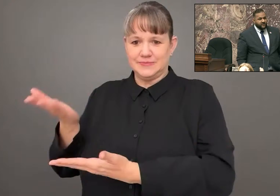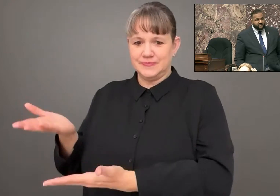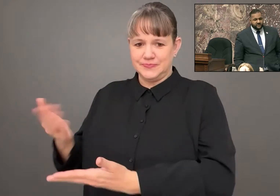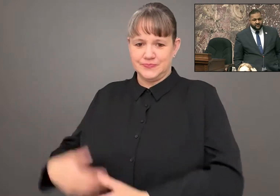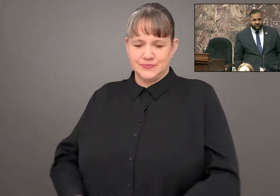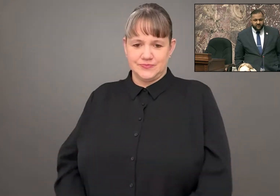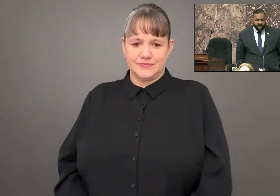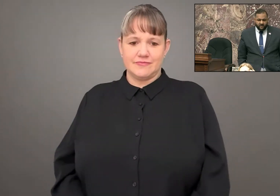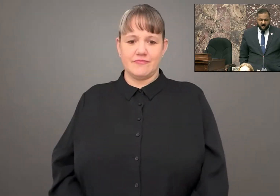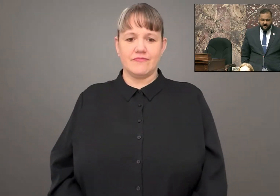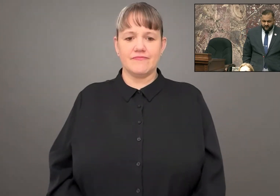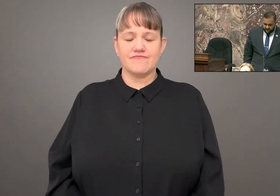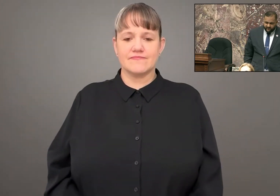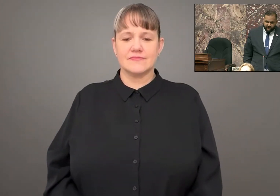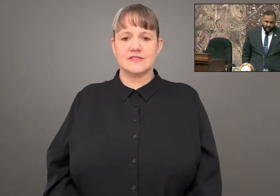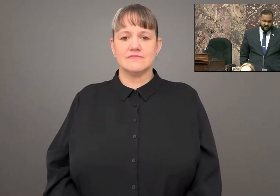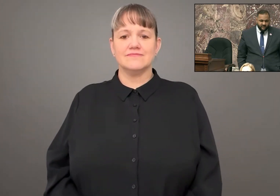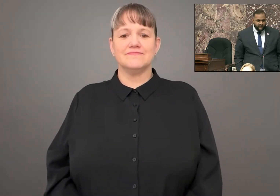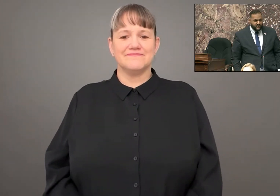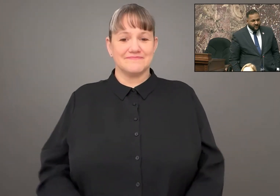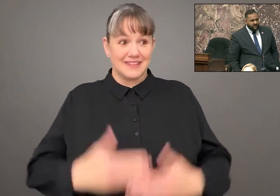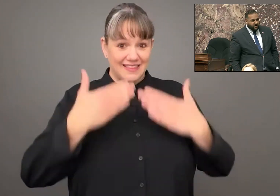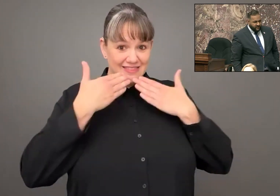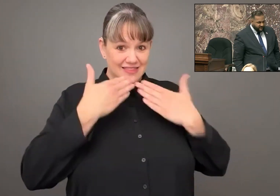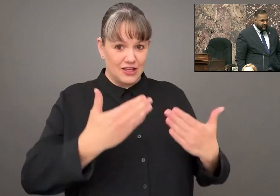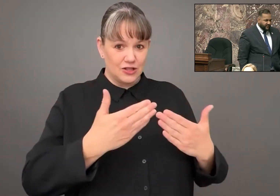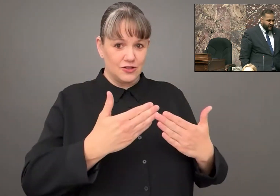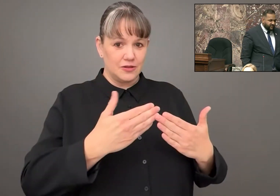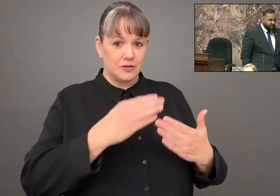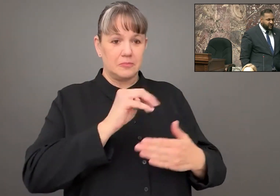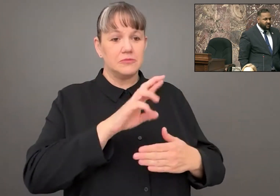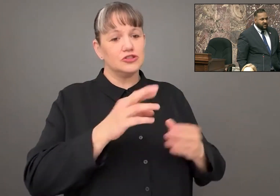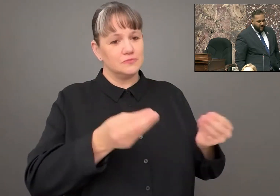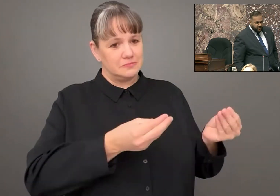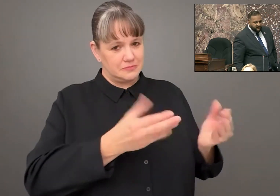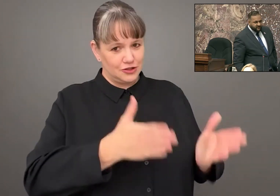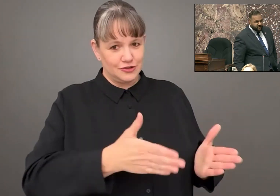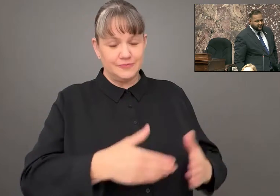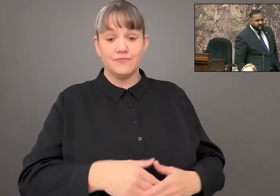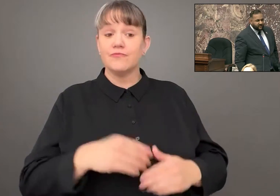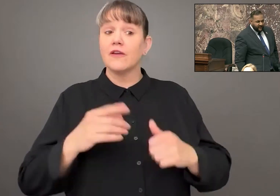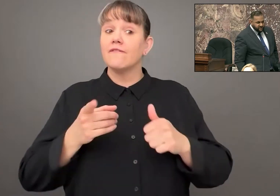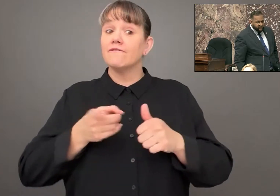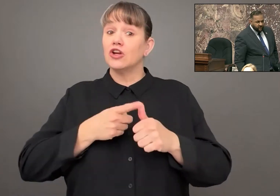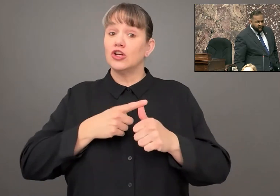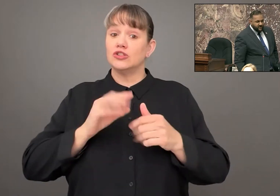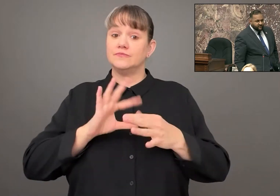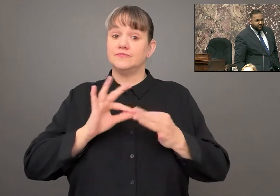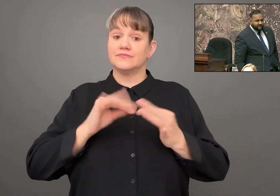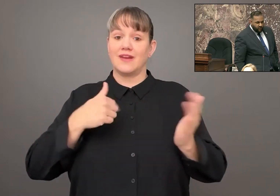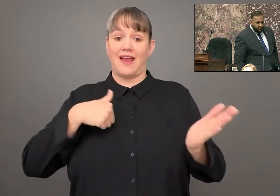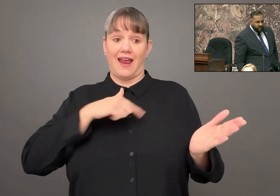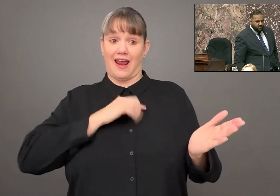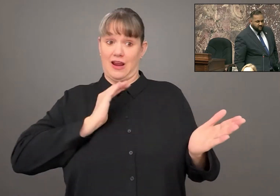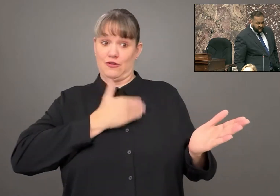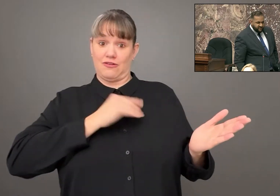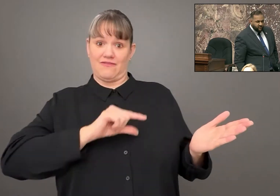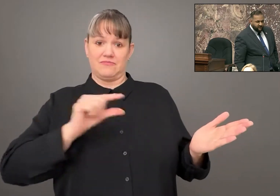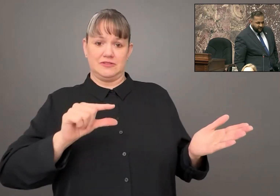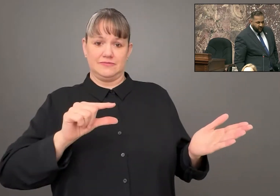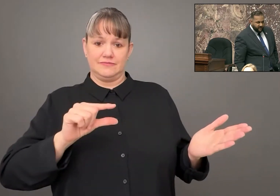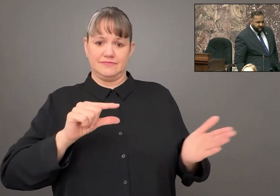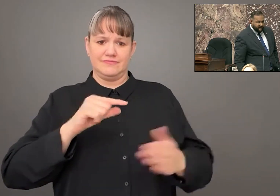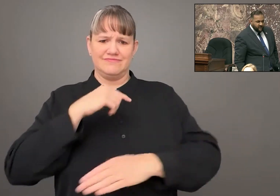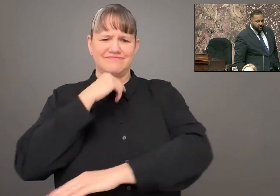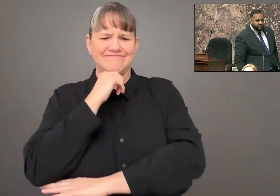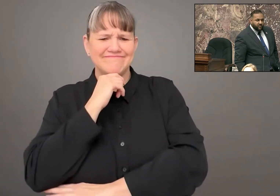Thanks very much, Mr. Speaker. First of all, on this side of the House, we are not going to take a lecture from a former Minister